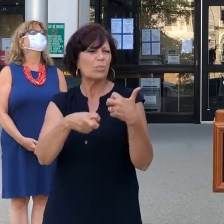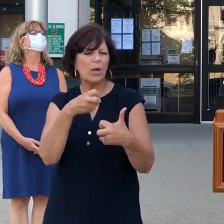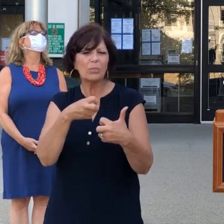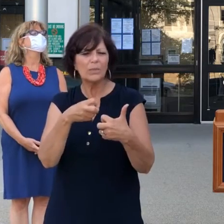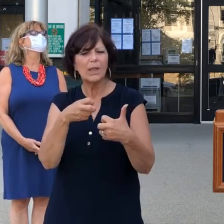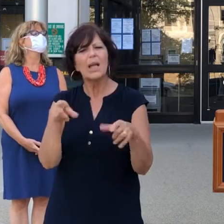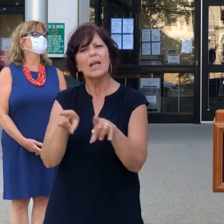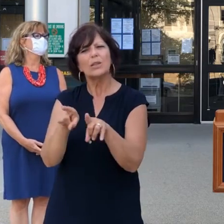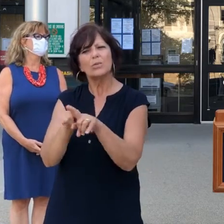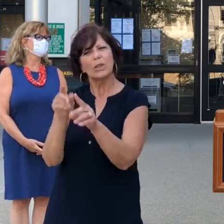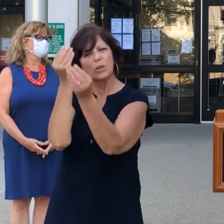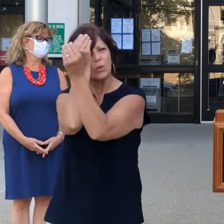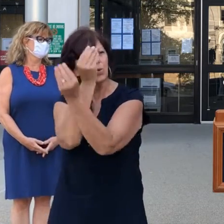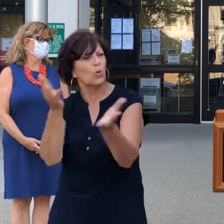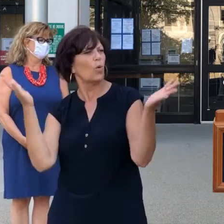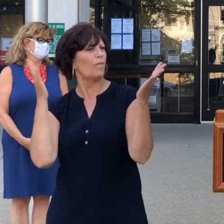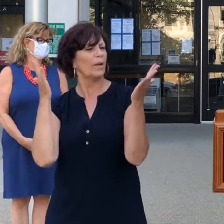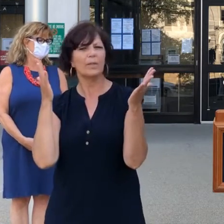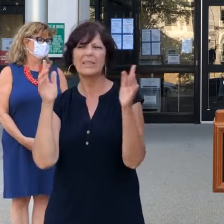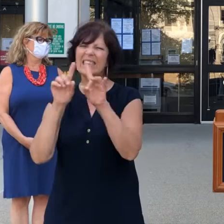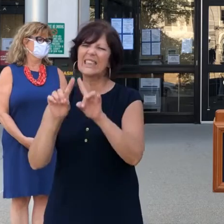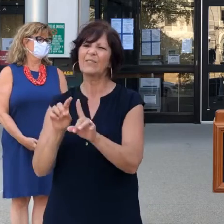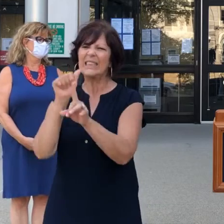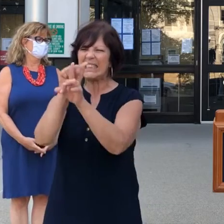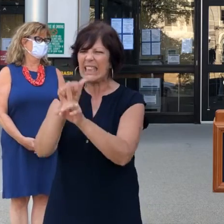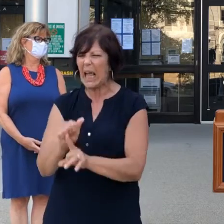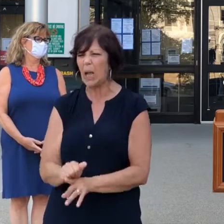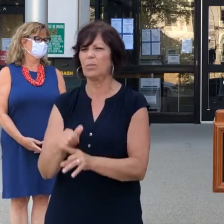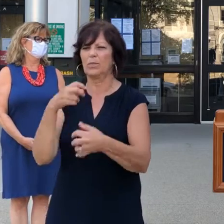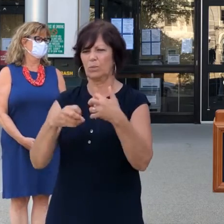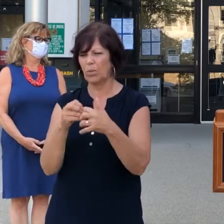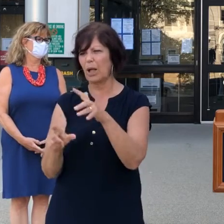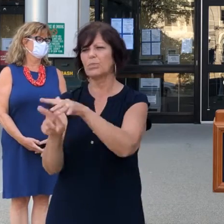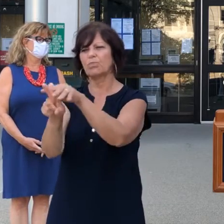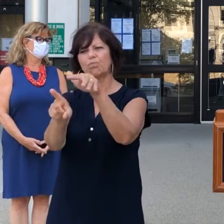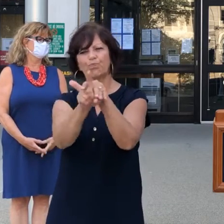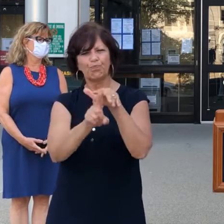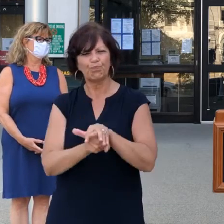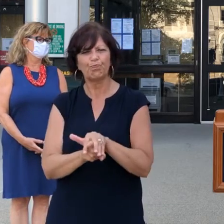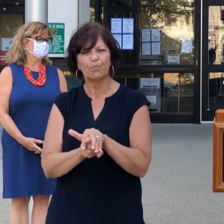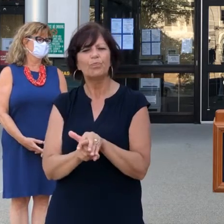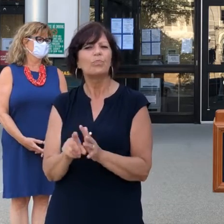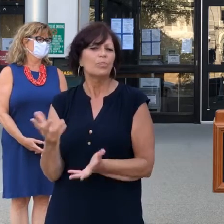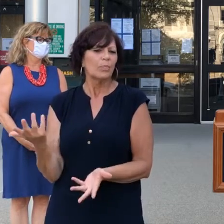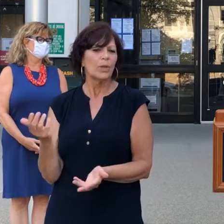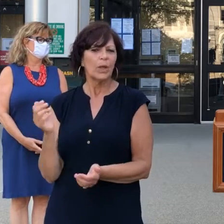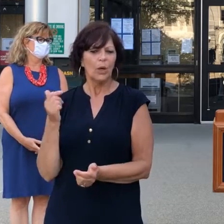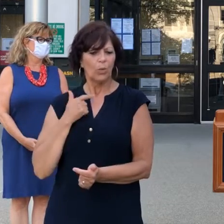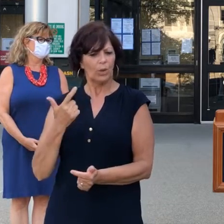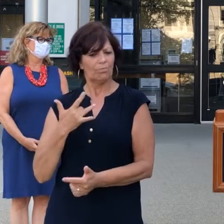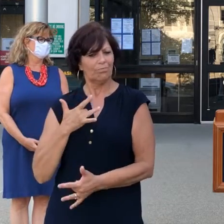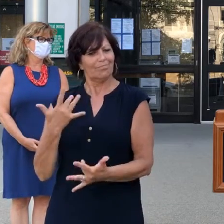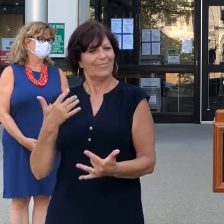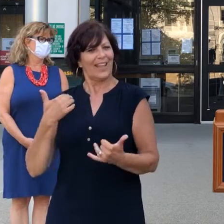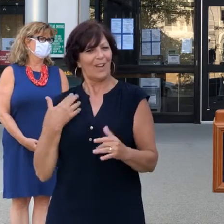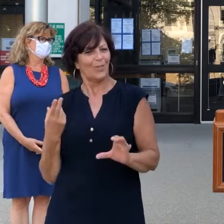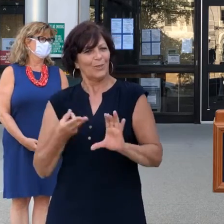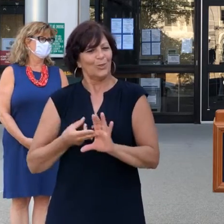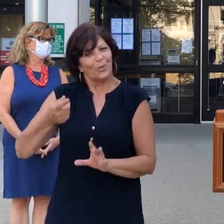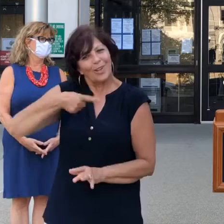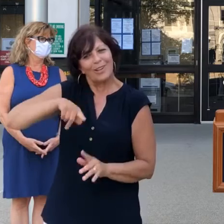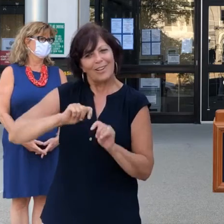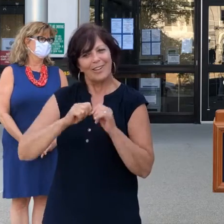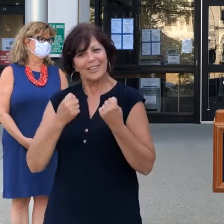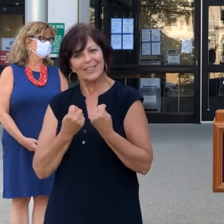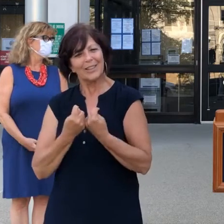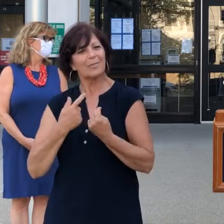as notifying citizens of just the various scams and problems that exist out there. So we're very glad to have her on the team, and